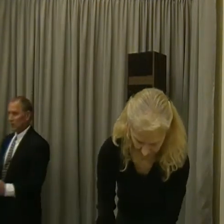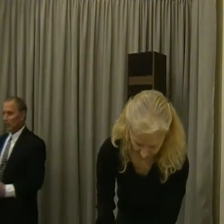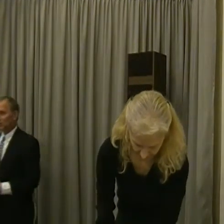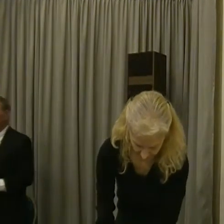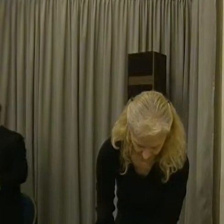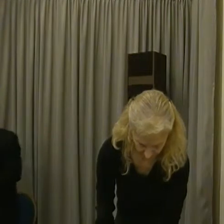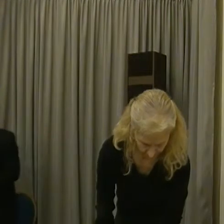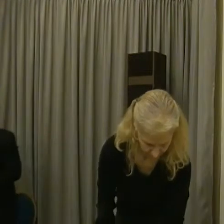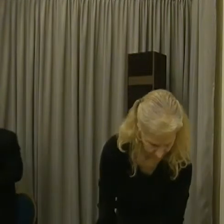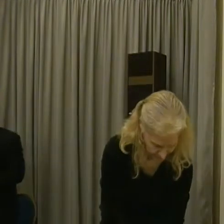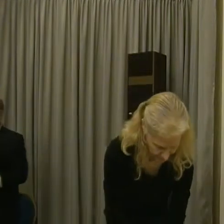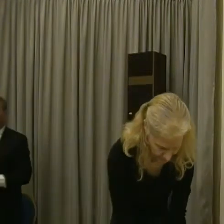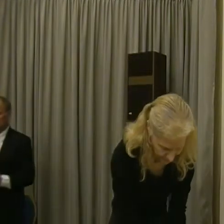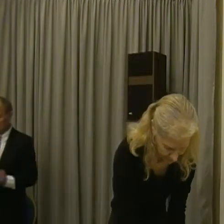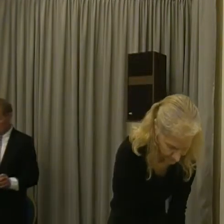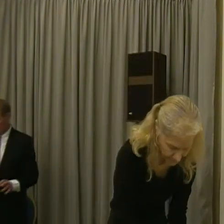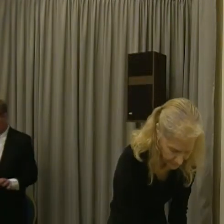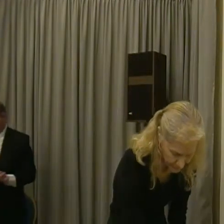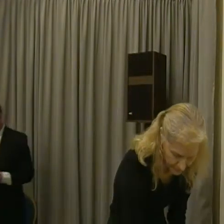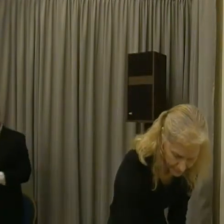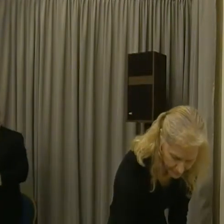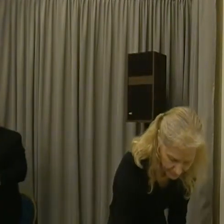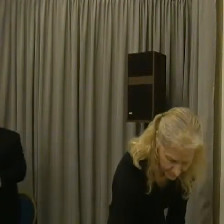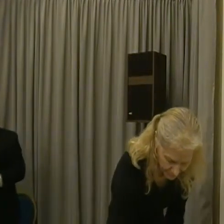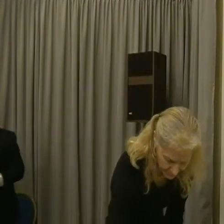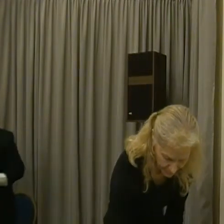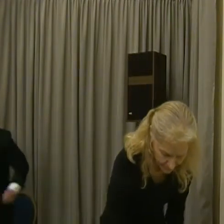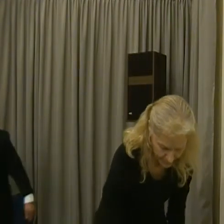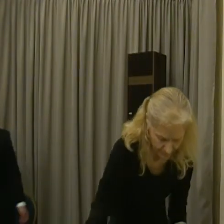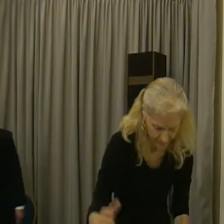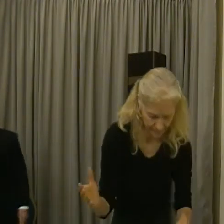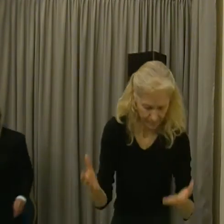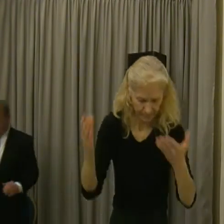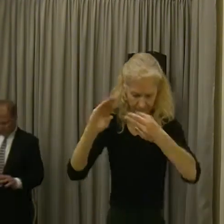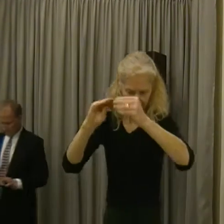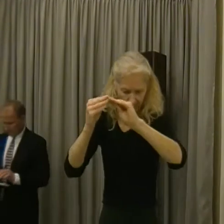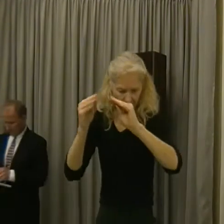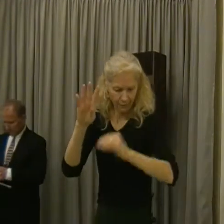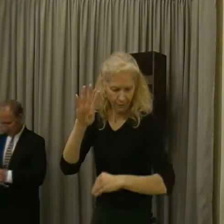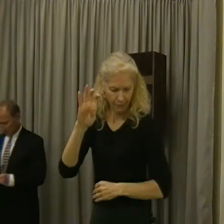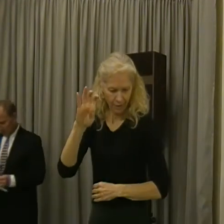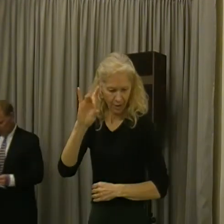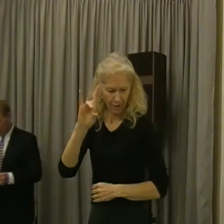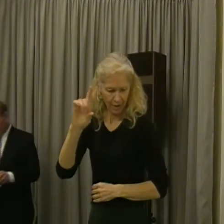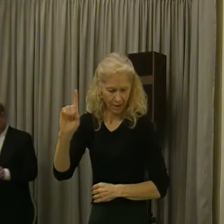Please stand, and we'll turn over to hymn number 481.